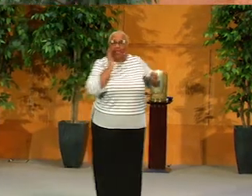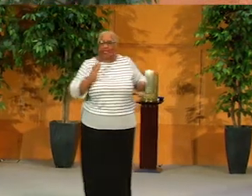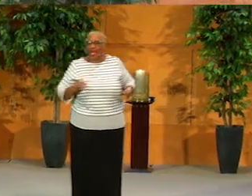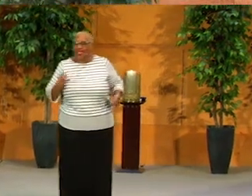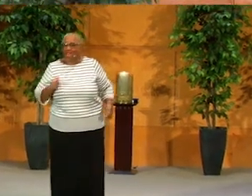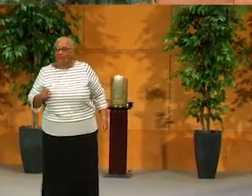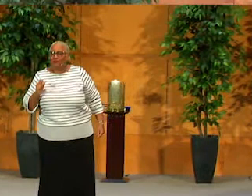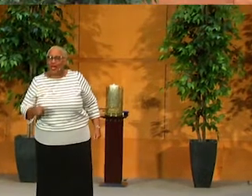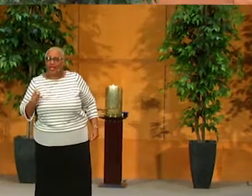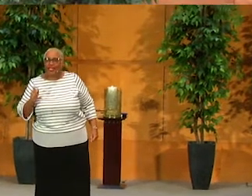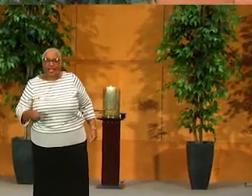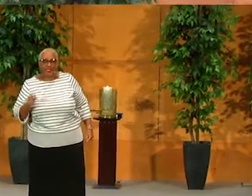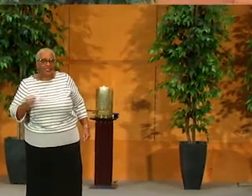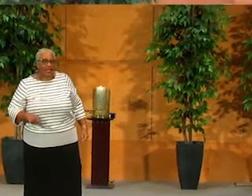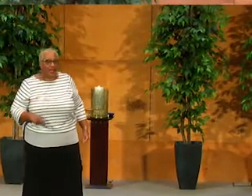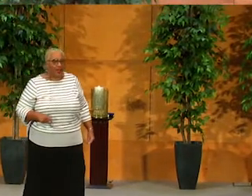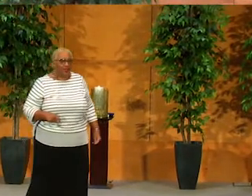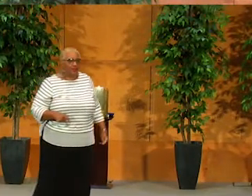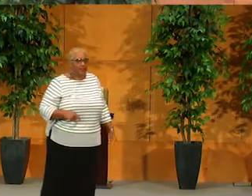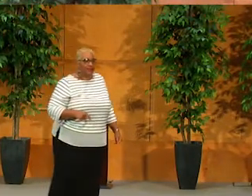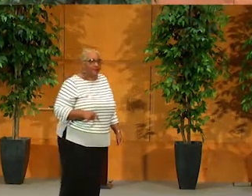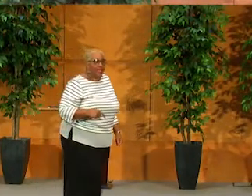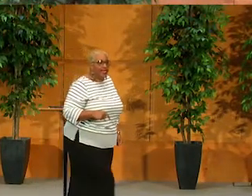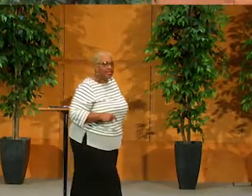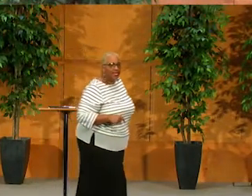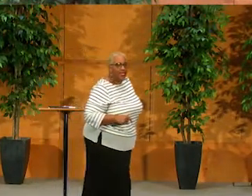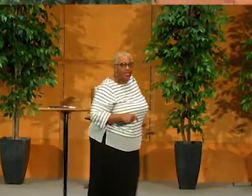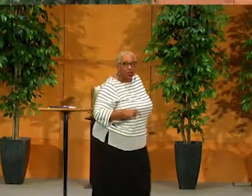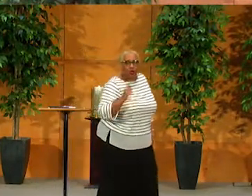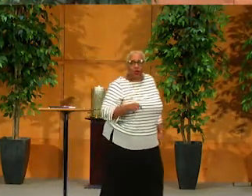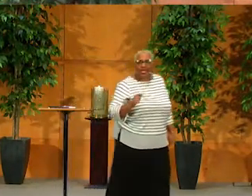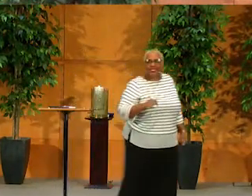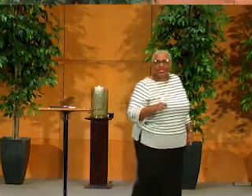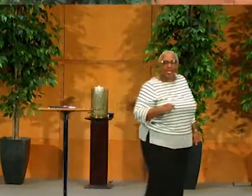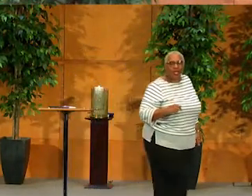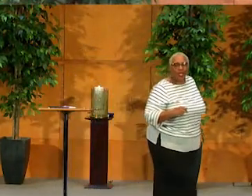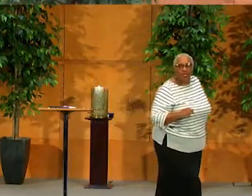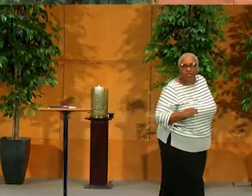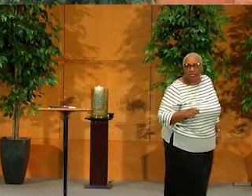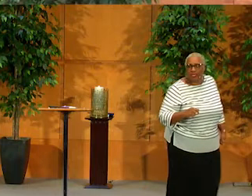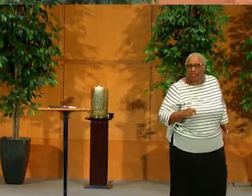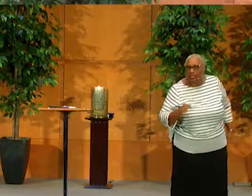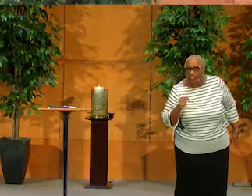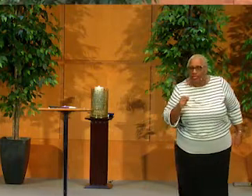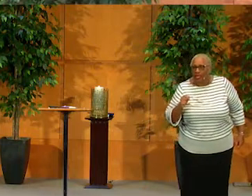Oh, and not everybody gets there, right? Who gets there?